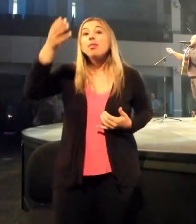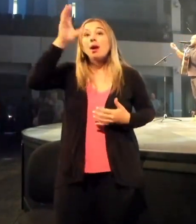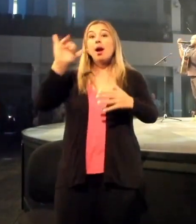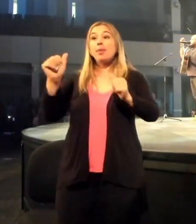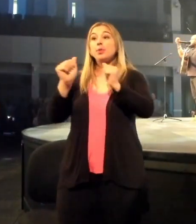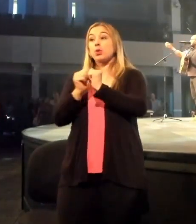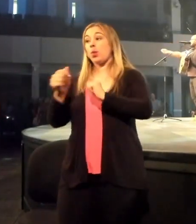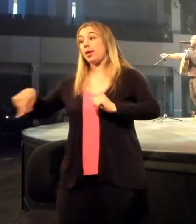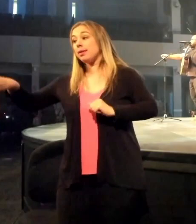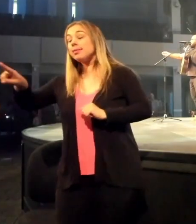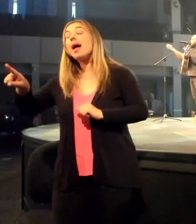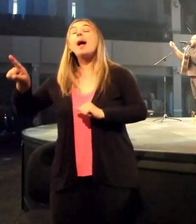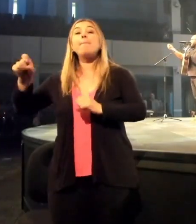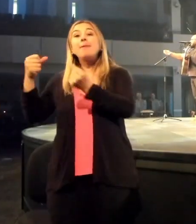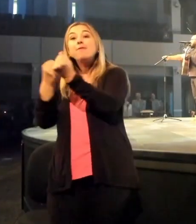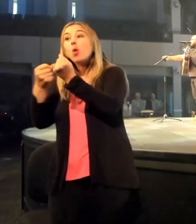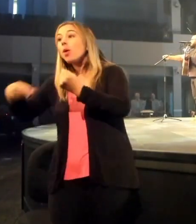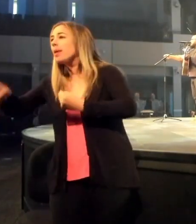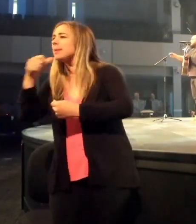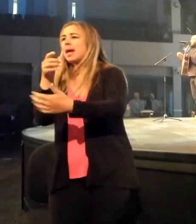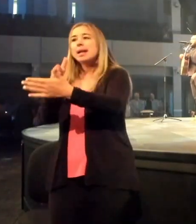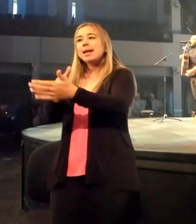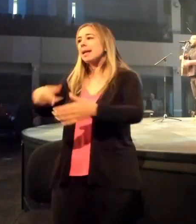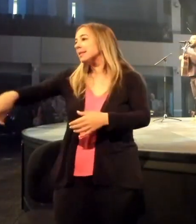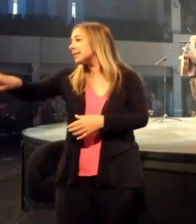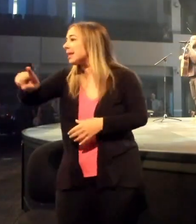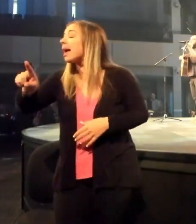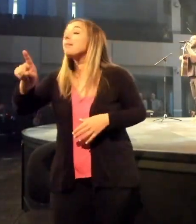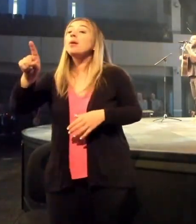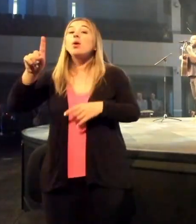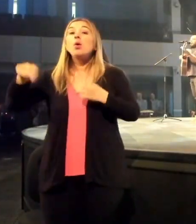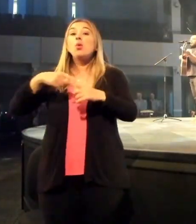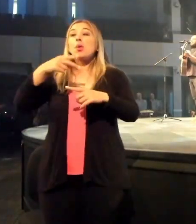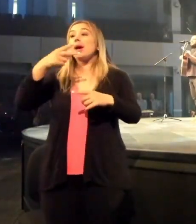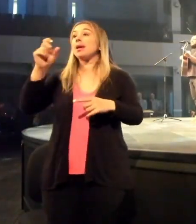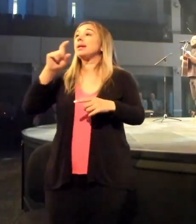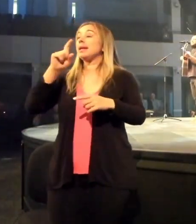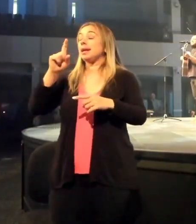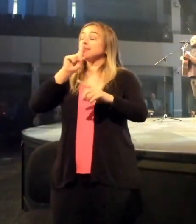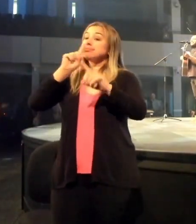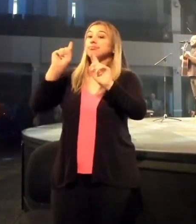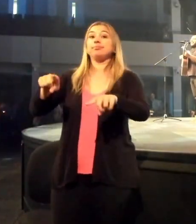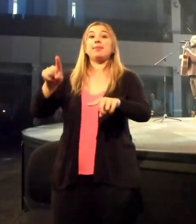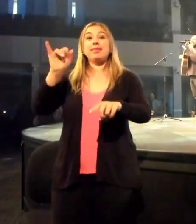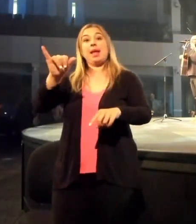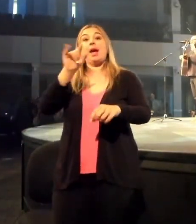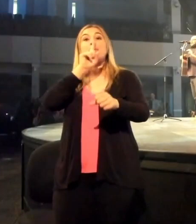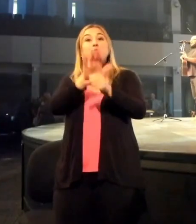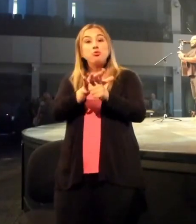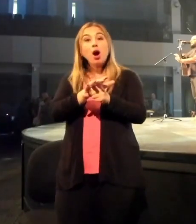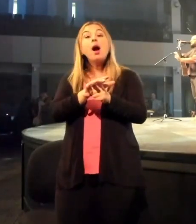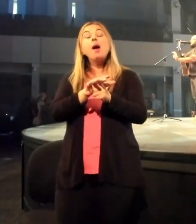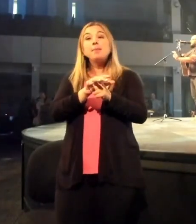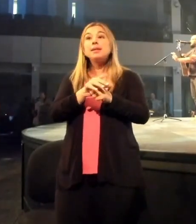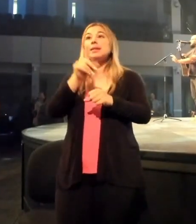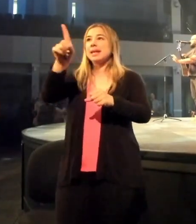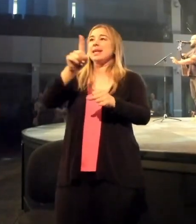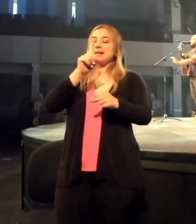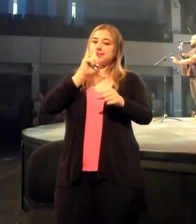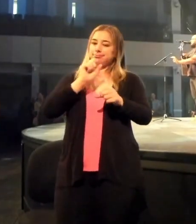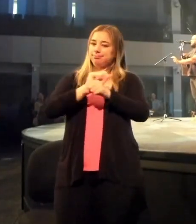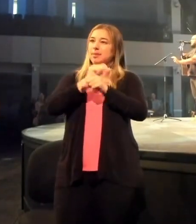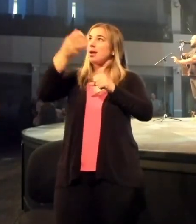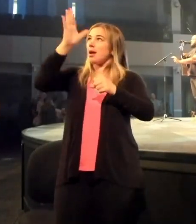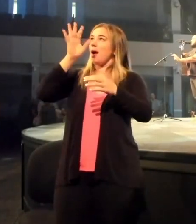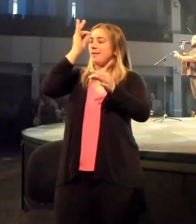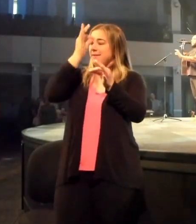them. He was for them and not against them. That when he spoke a promise, that he was faithful to deliver